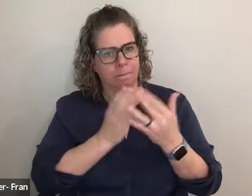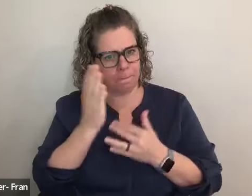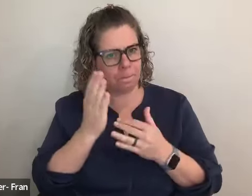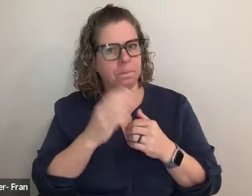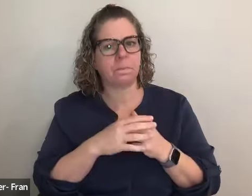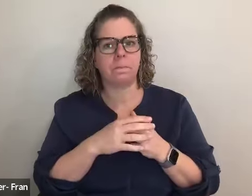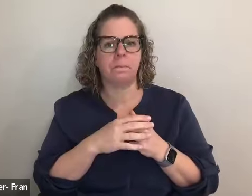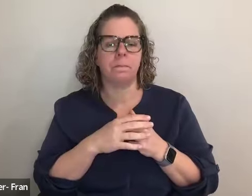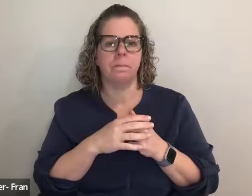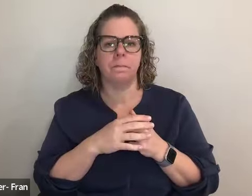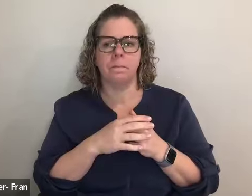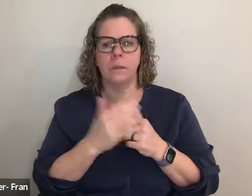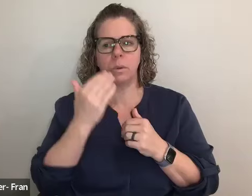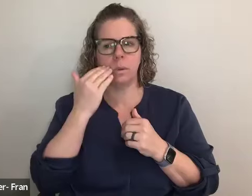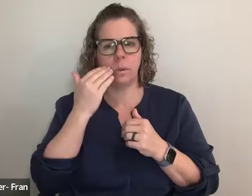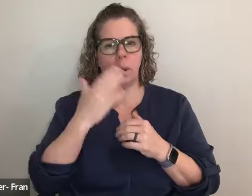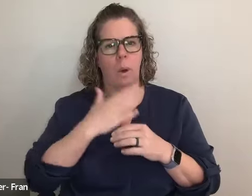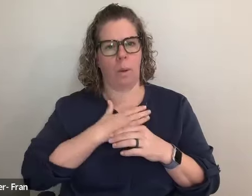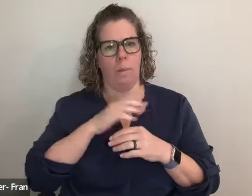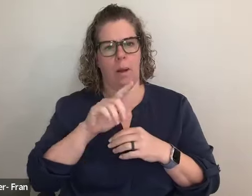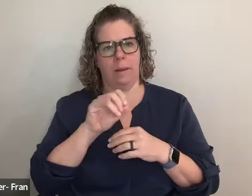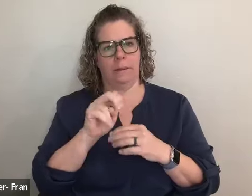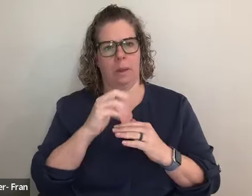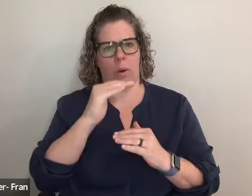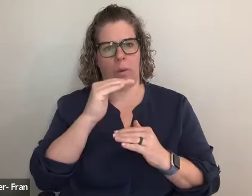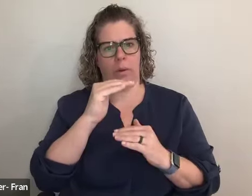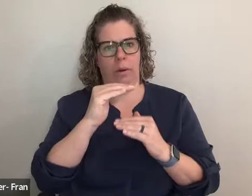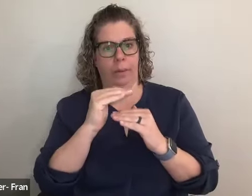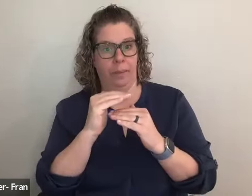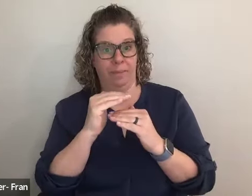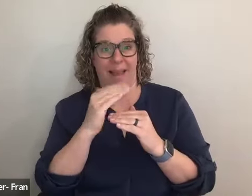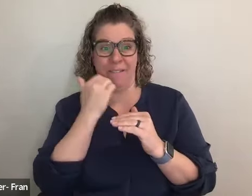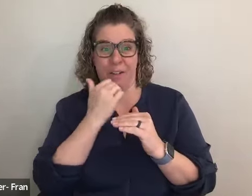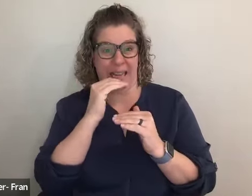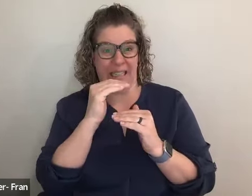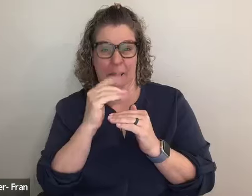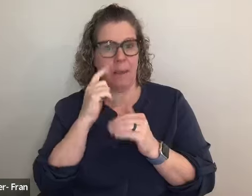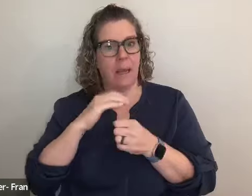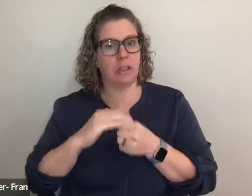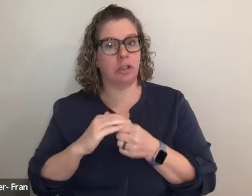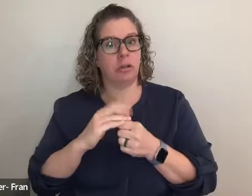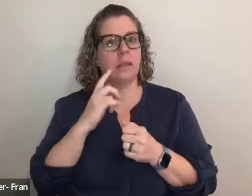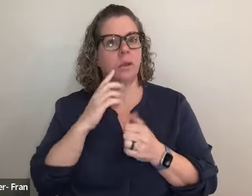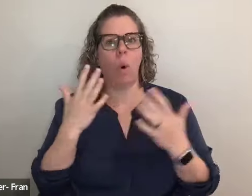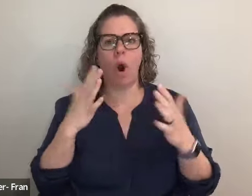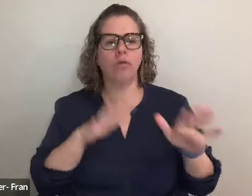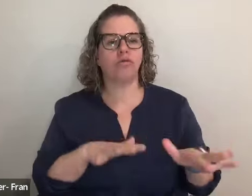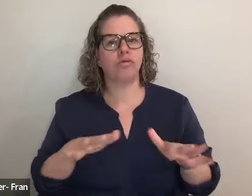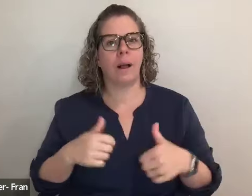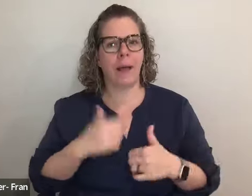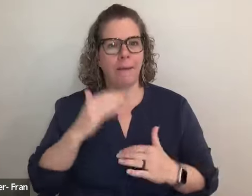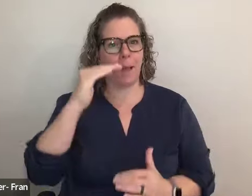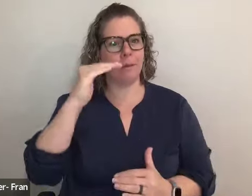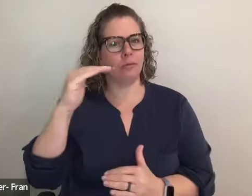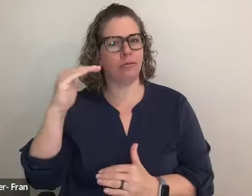know that our zones, like normalizing that our zone can shrink and it can get bigger. Um, and